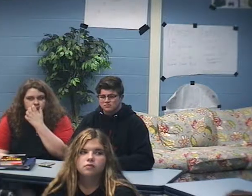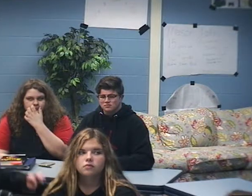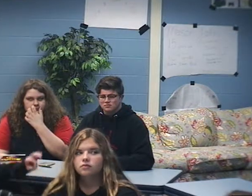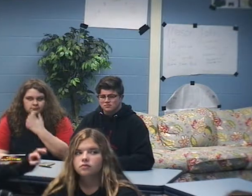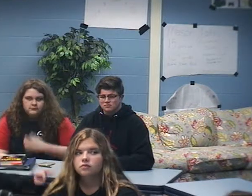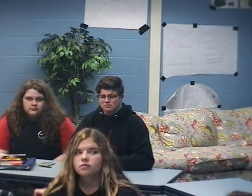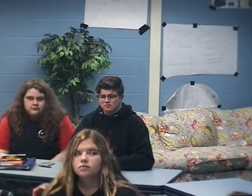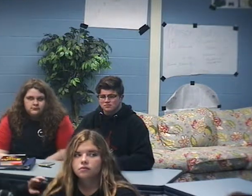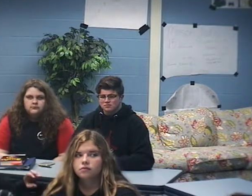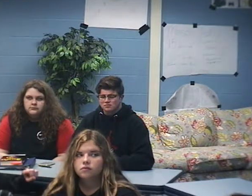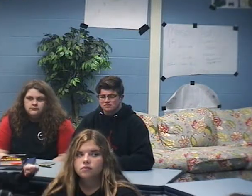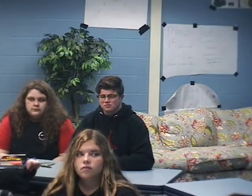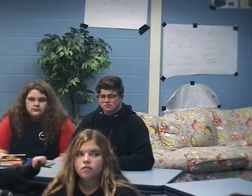You got grades?